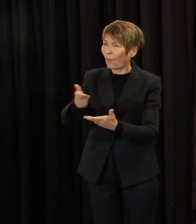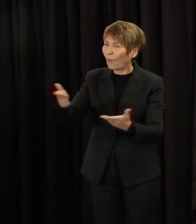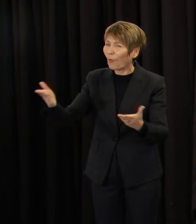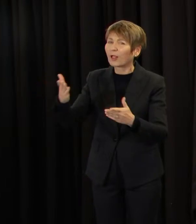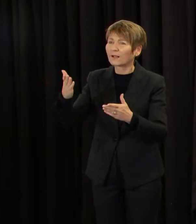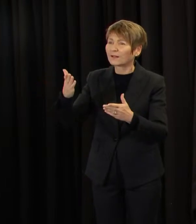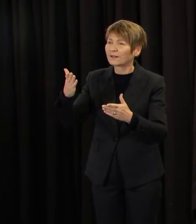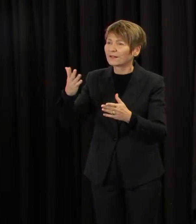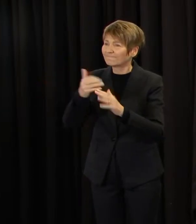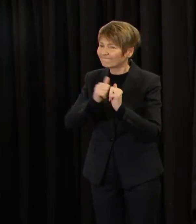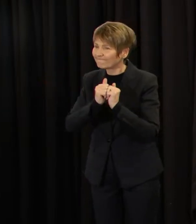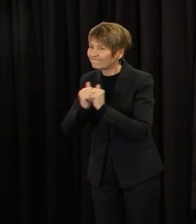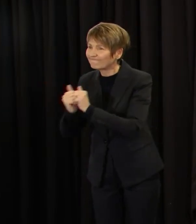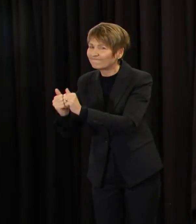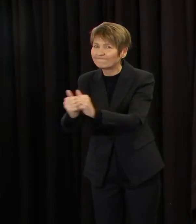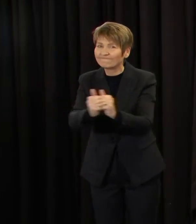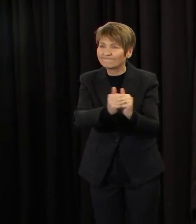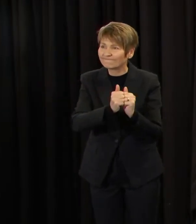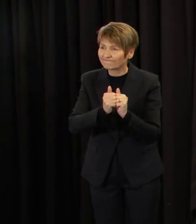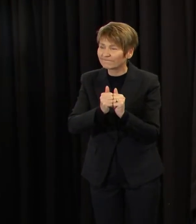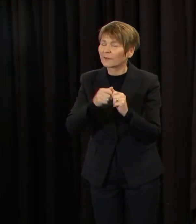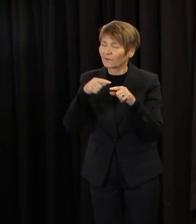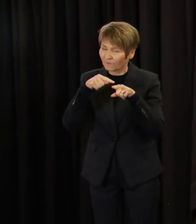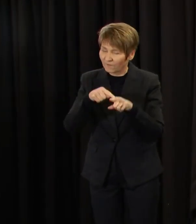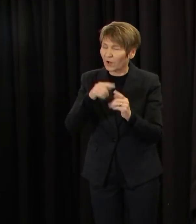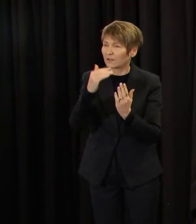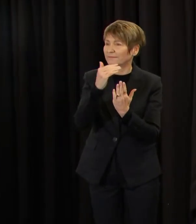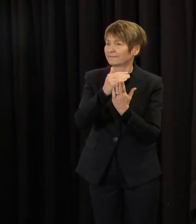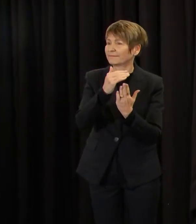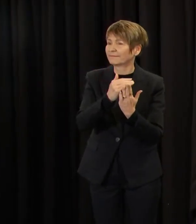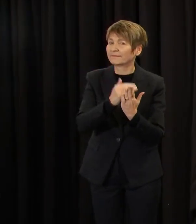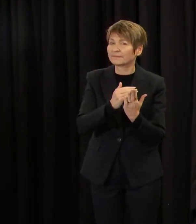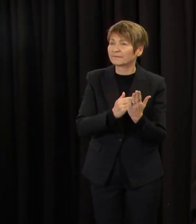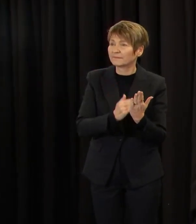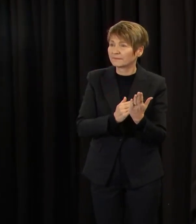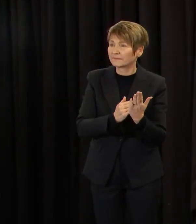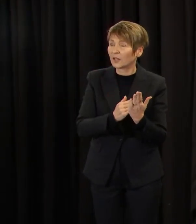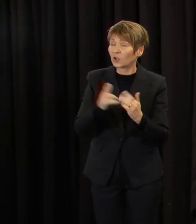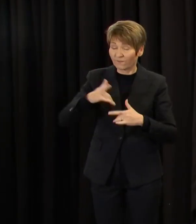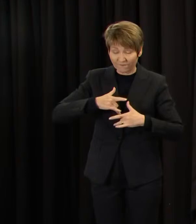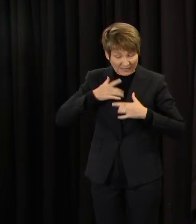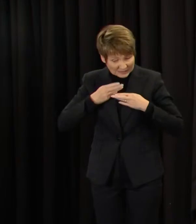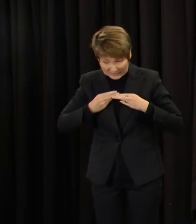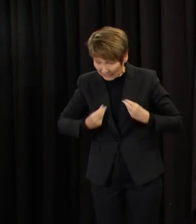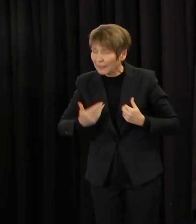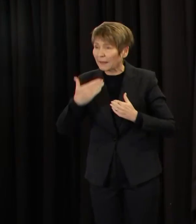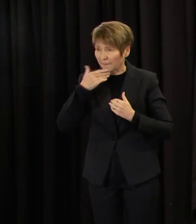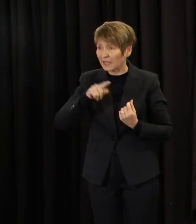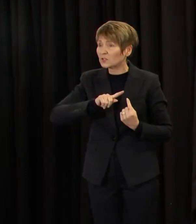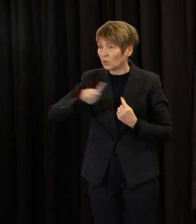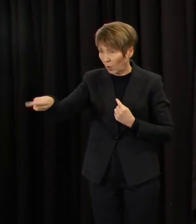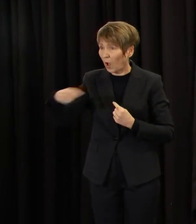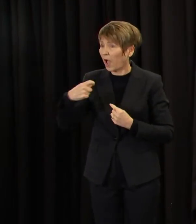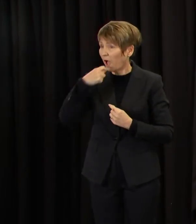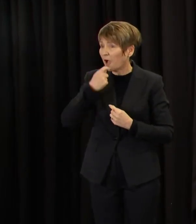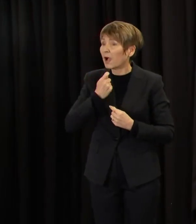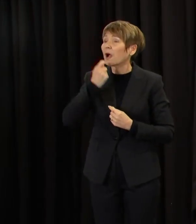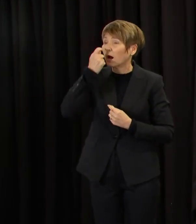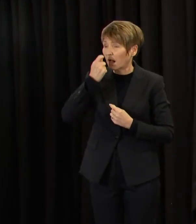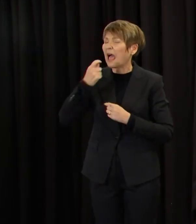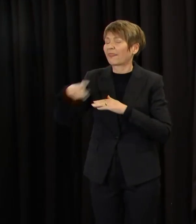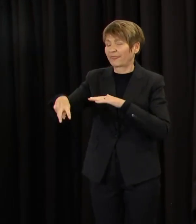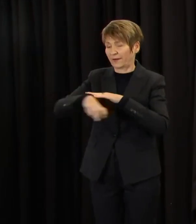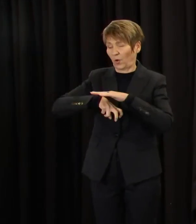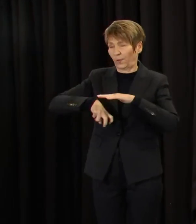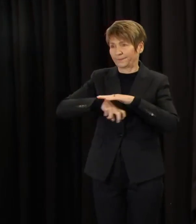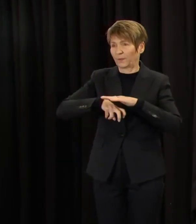we can do that by isolating, by getting tested, and by getting the support we need to do those things properly. One of the things we did last year that the government